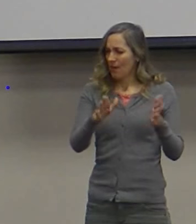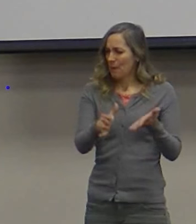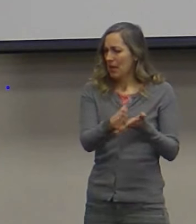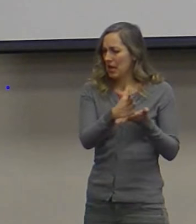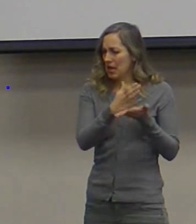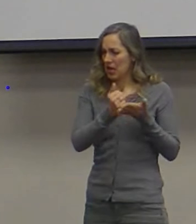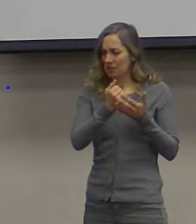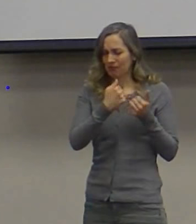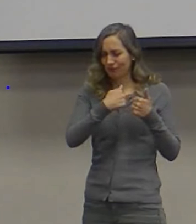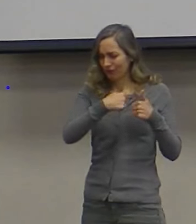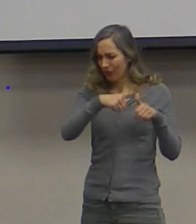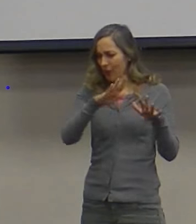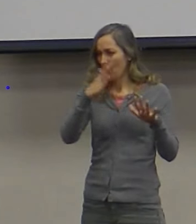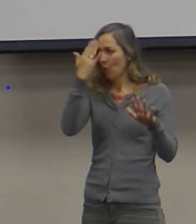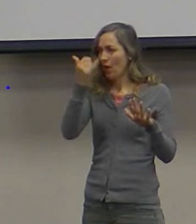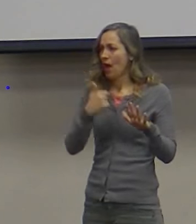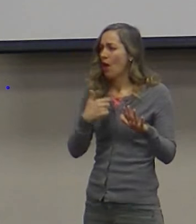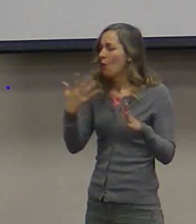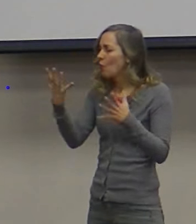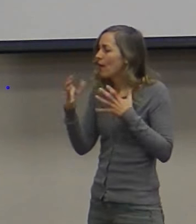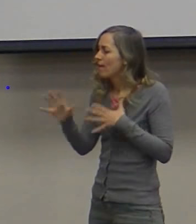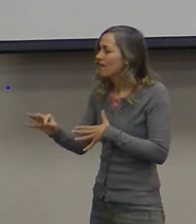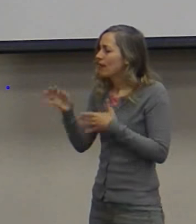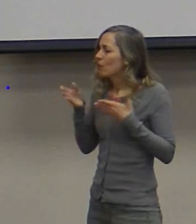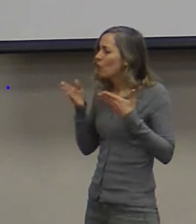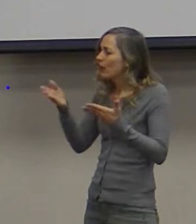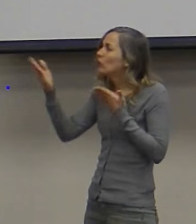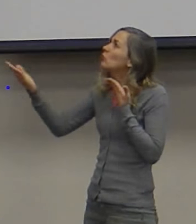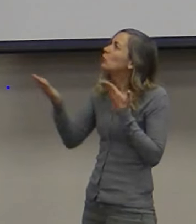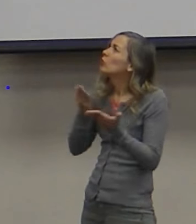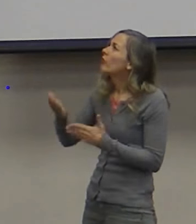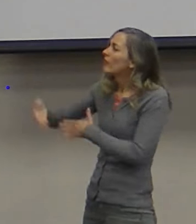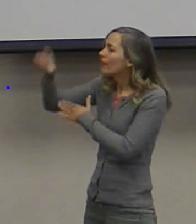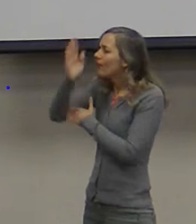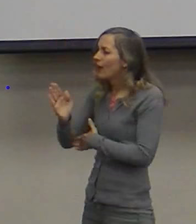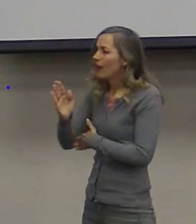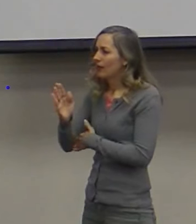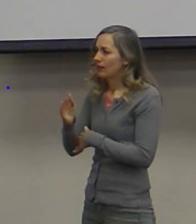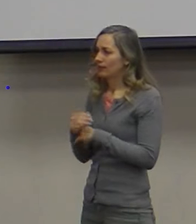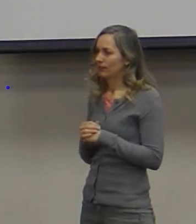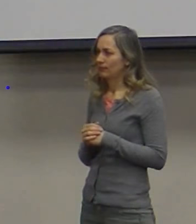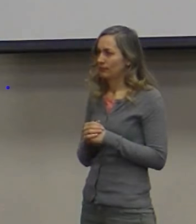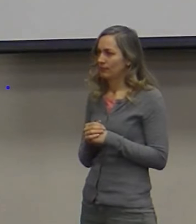up all of that because I wanted to find a way to serve God.